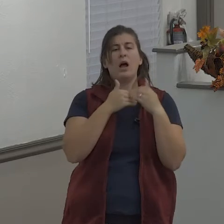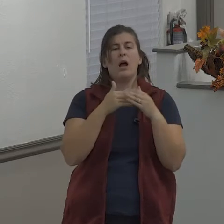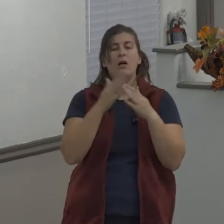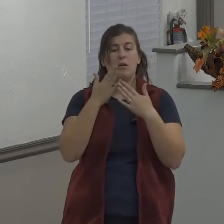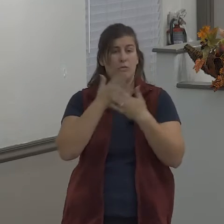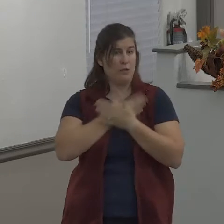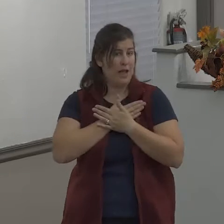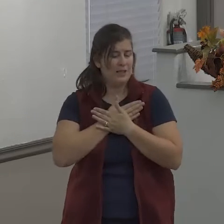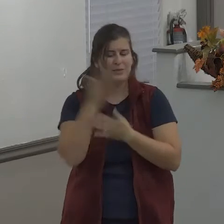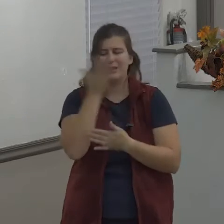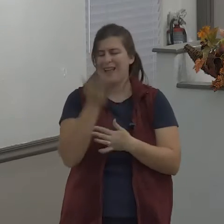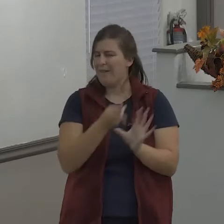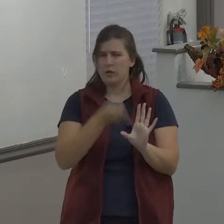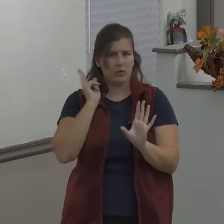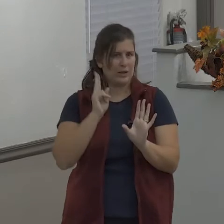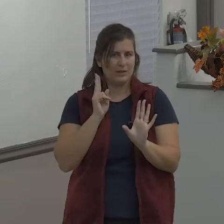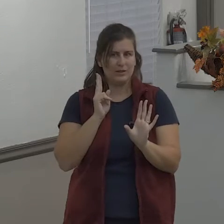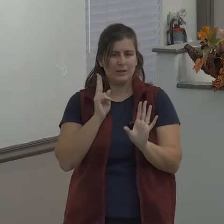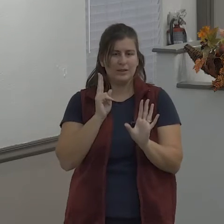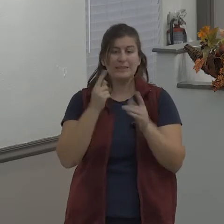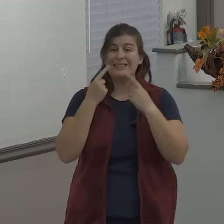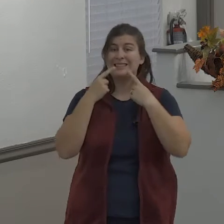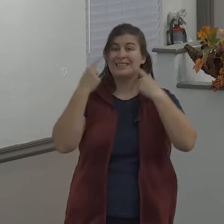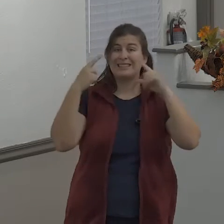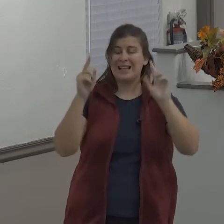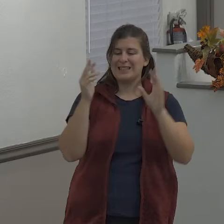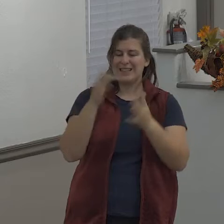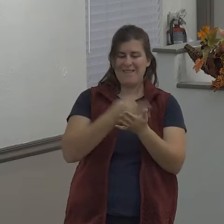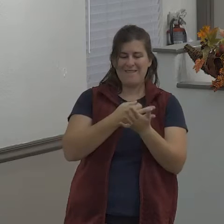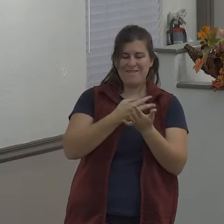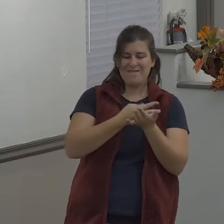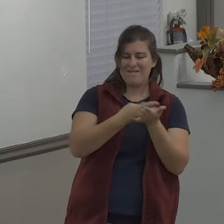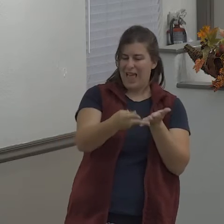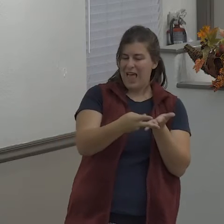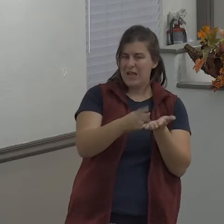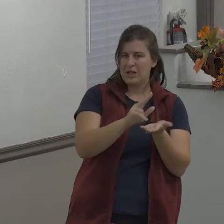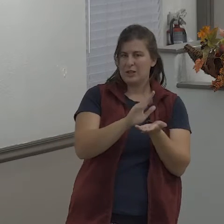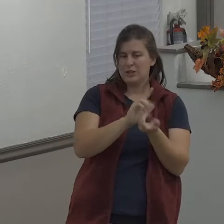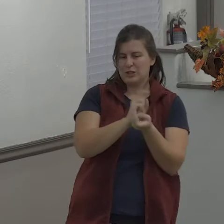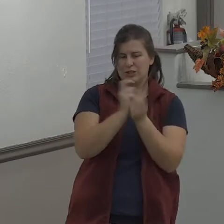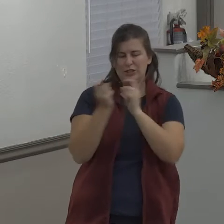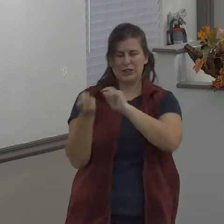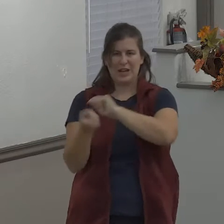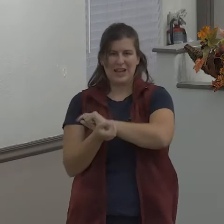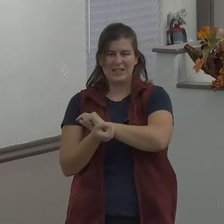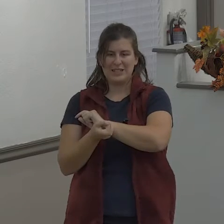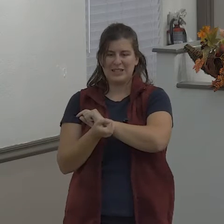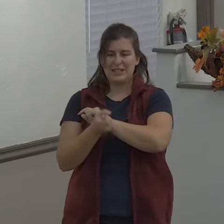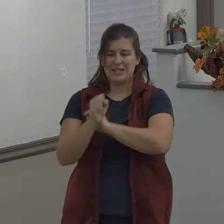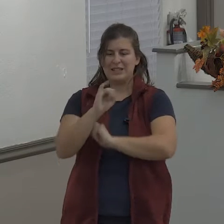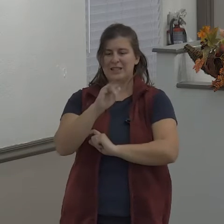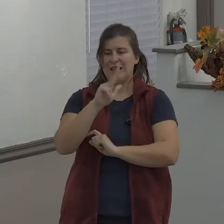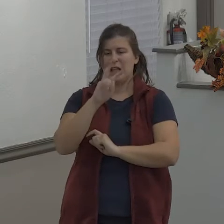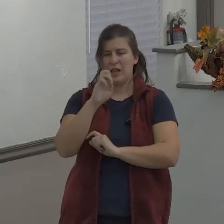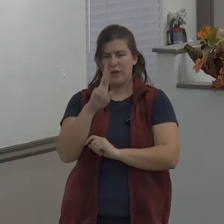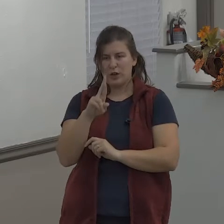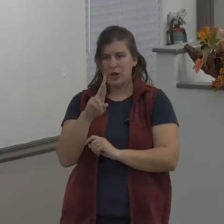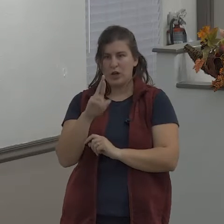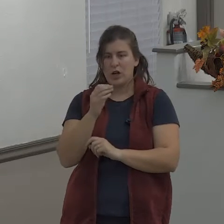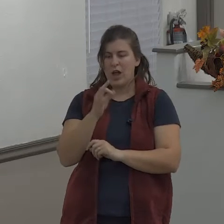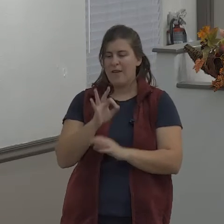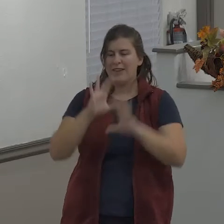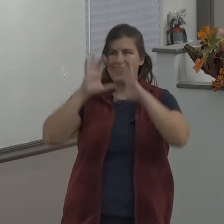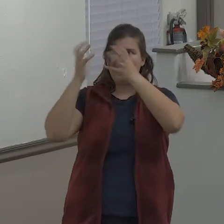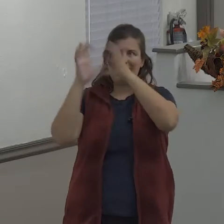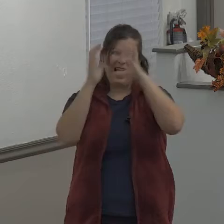must, but don't you quit. Success is failure turned inside out, the silver tint of the clouds